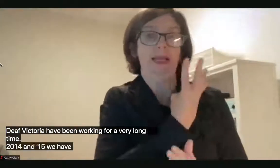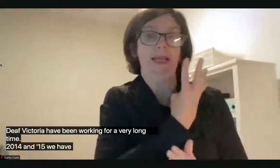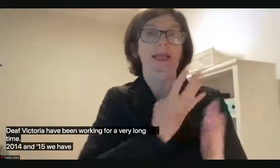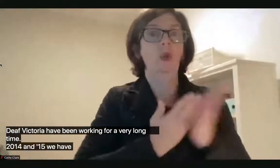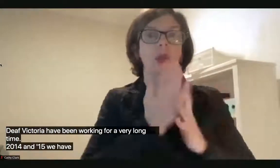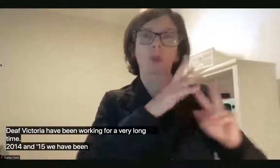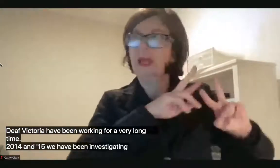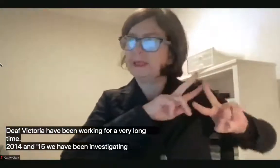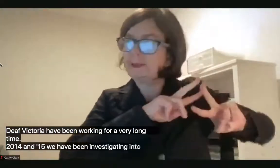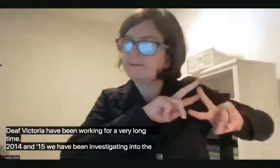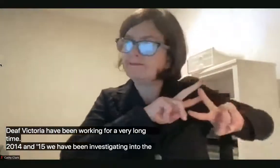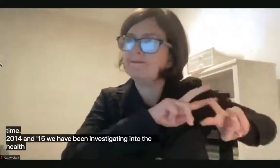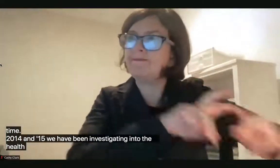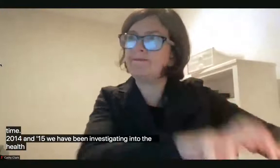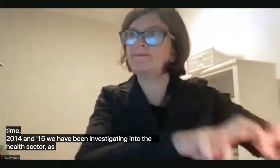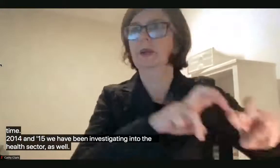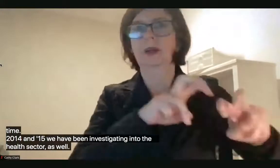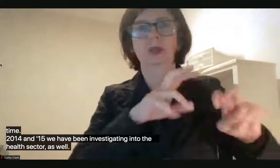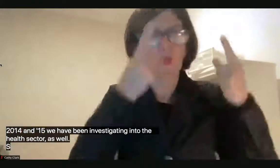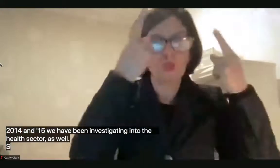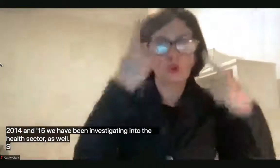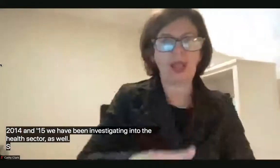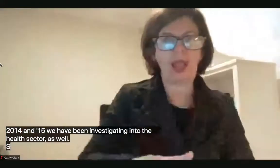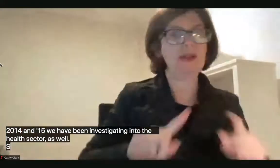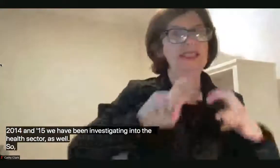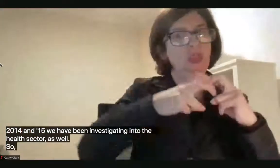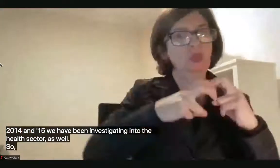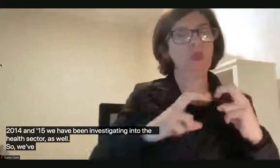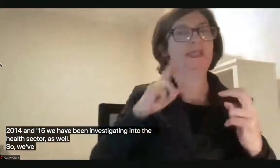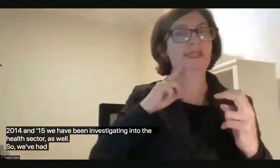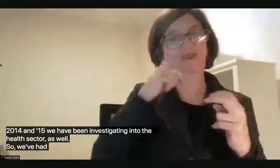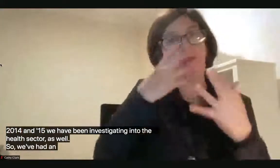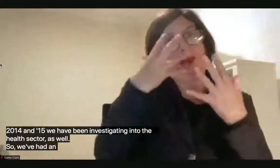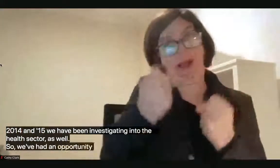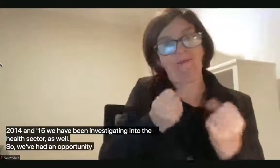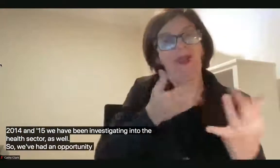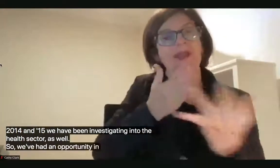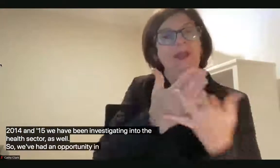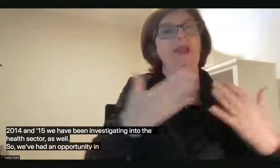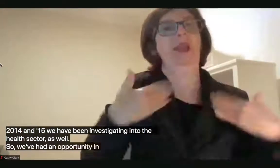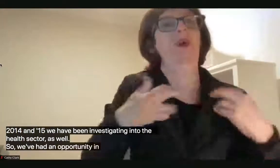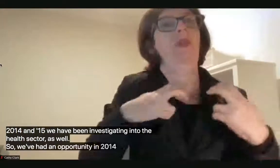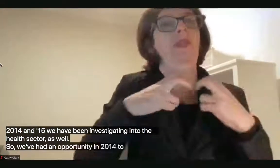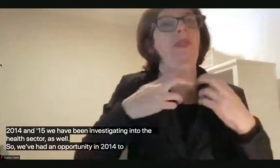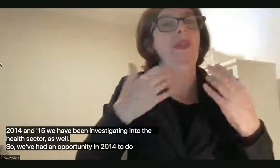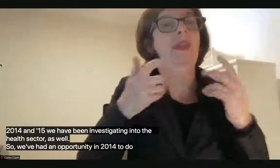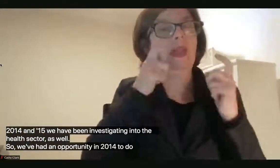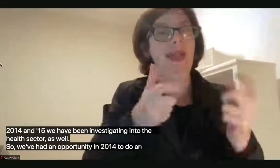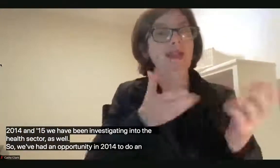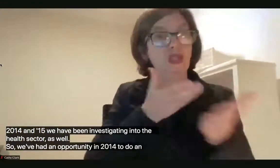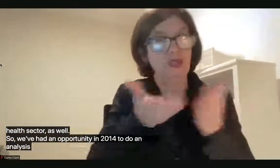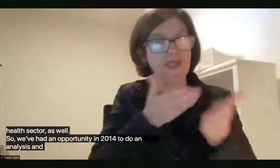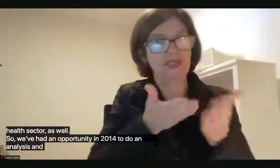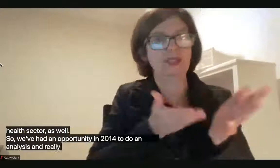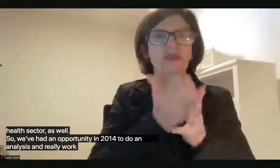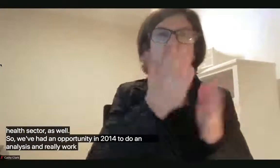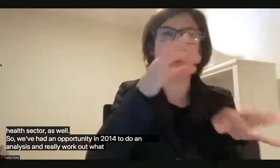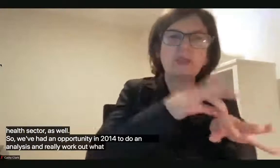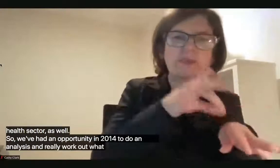So we've had an opportunity in 2014 to do analysis and really work out what the issues are that deaf and hard hearing people face when